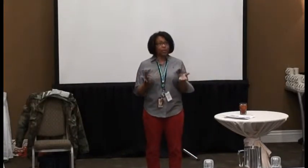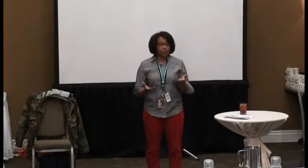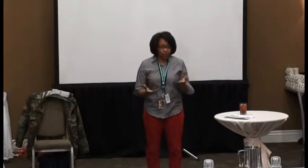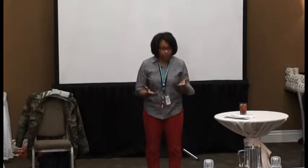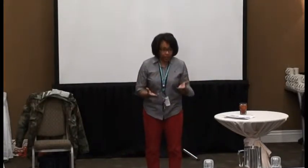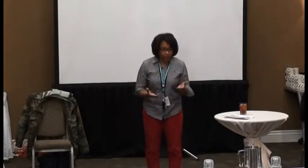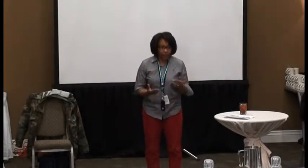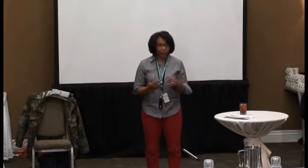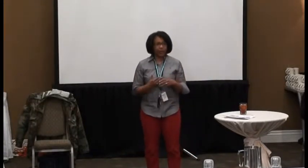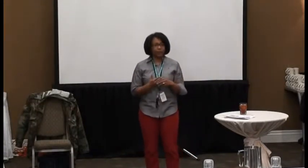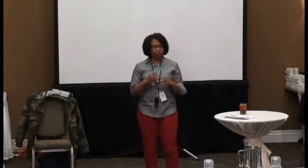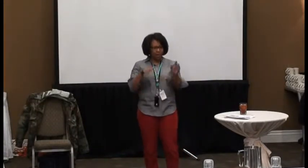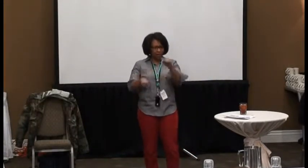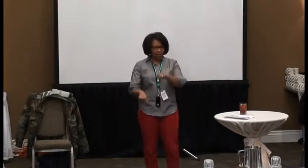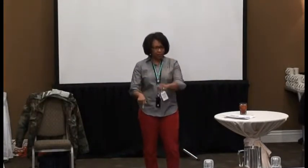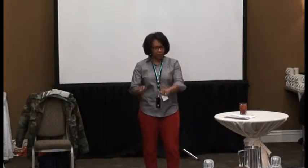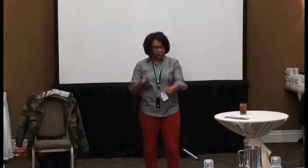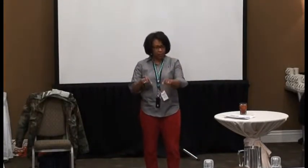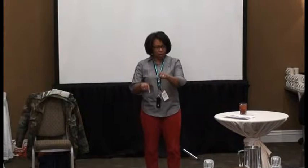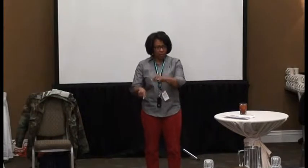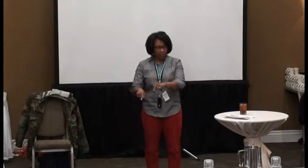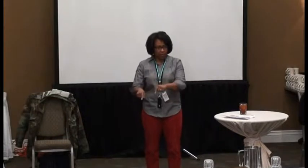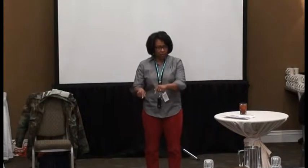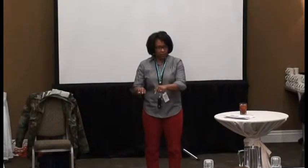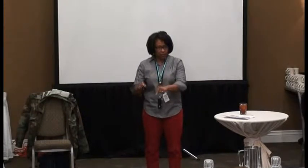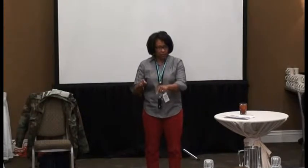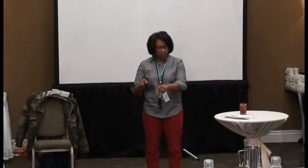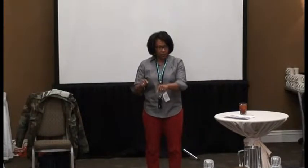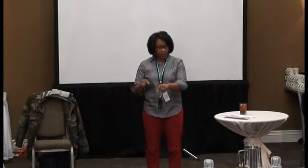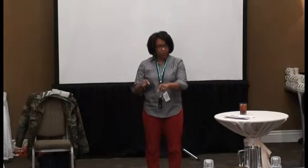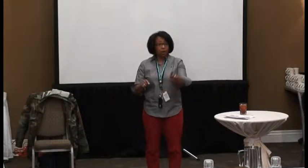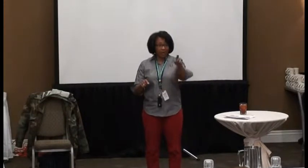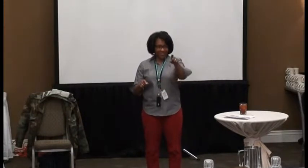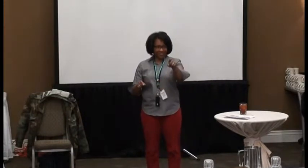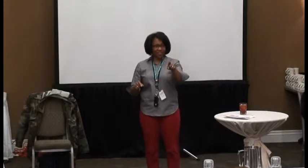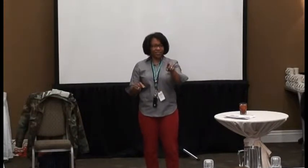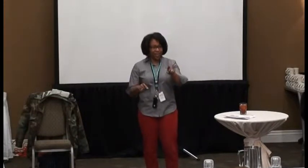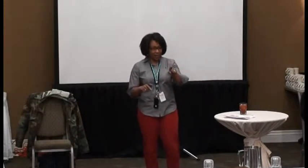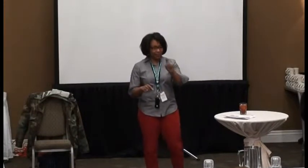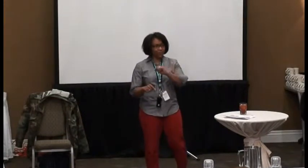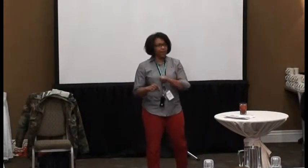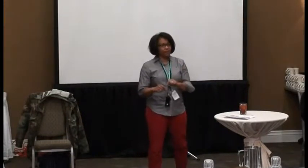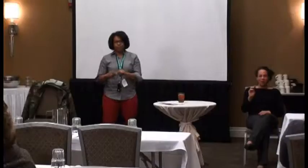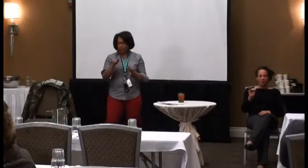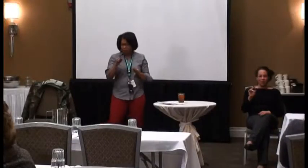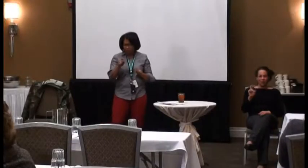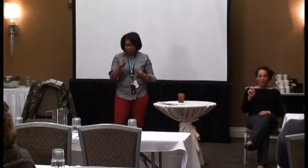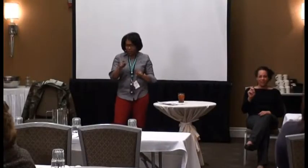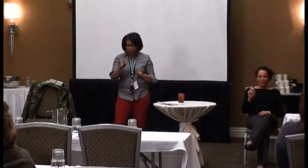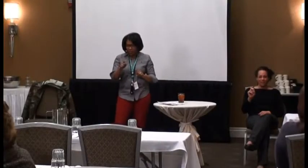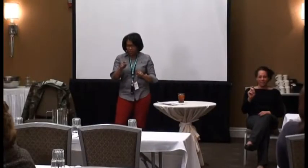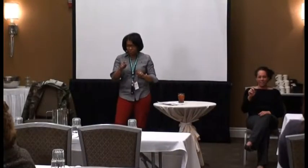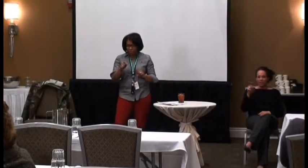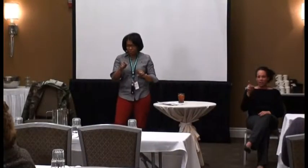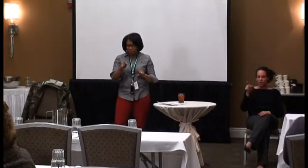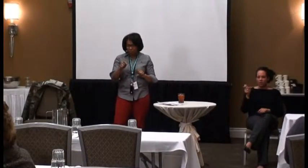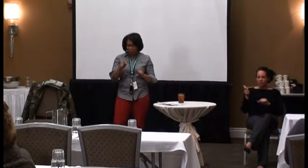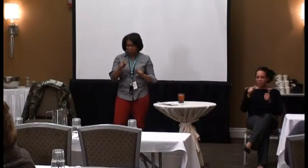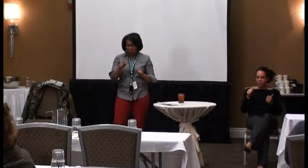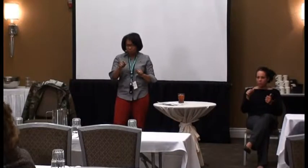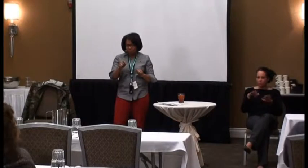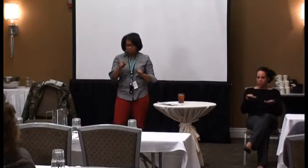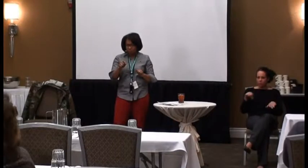Illinois. Southern Illinois, okay. Marion, Carbondale? Carmine. Carmine, okay, yep. Are you at the Baptist Children's